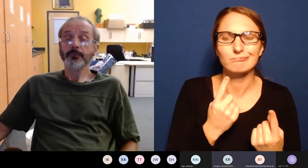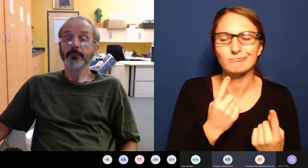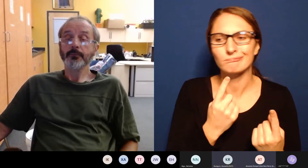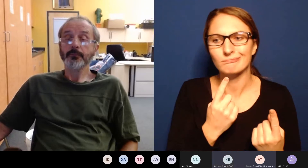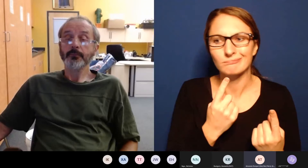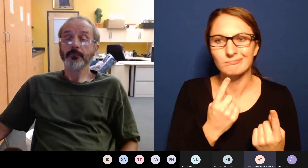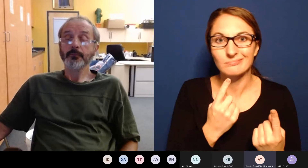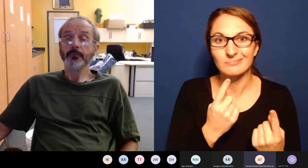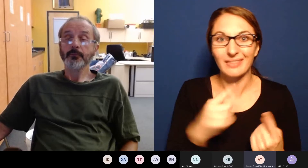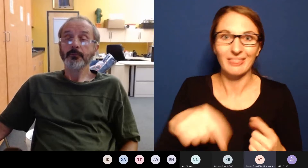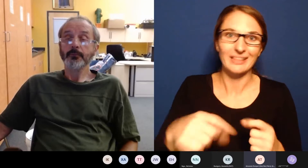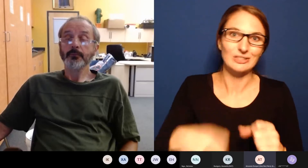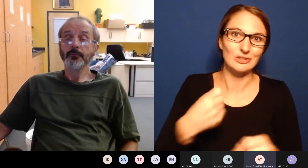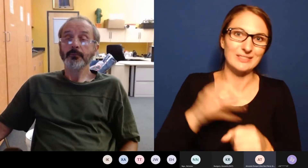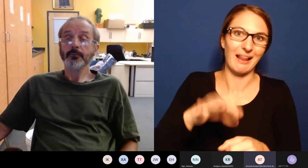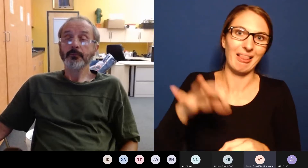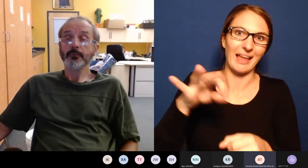it's an election year,